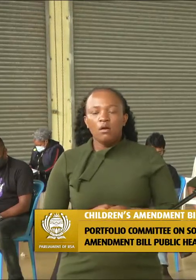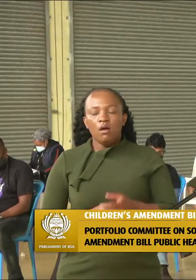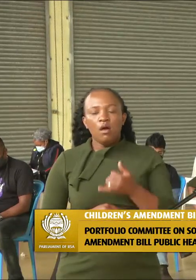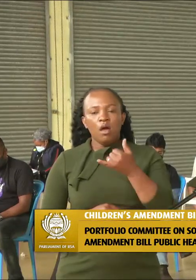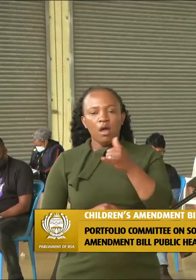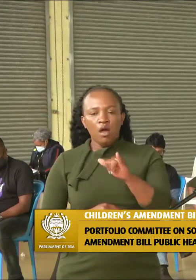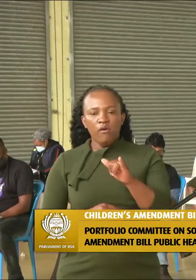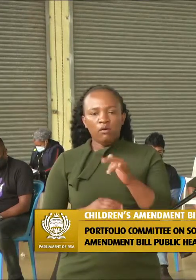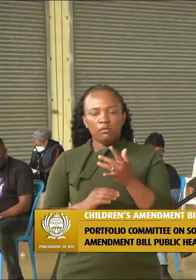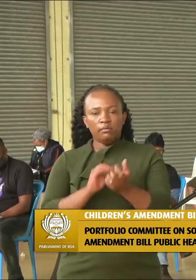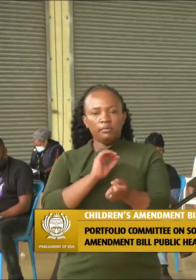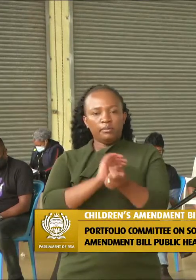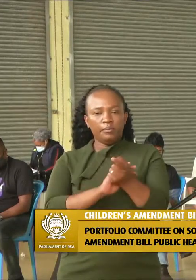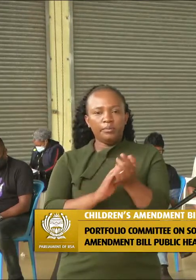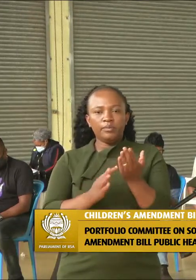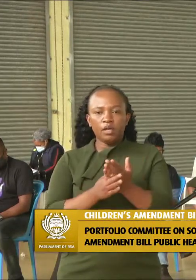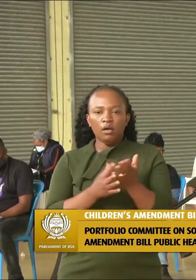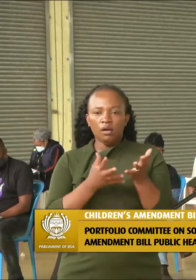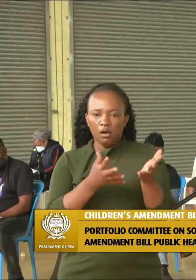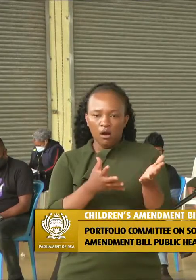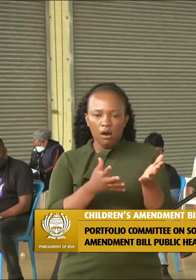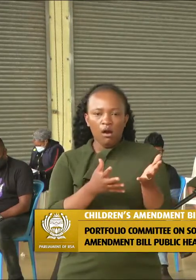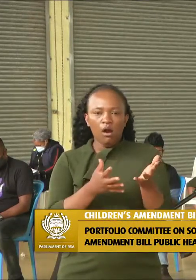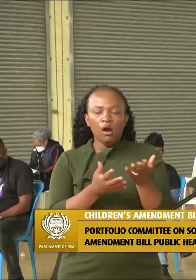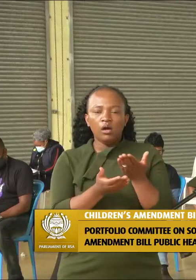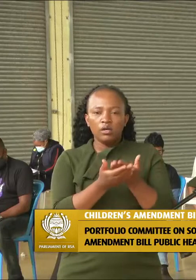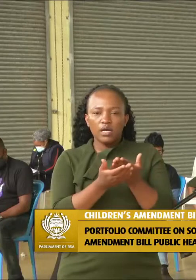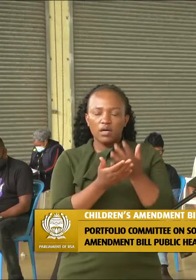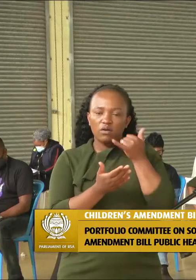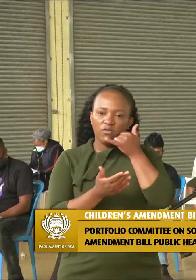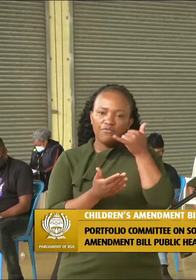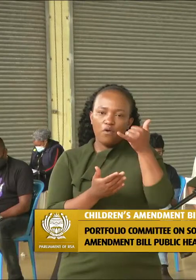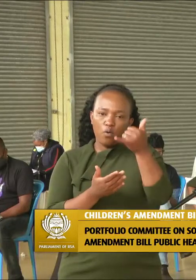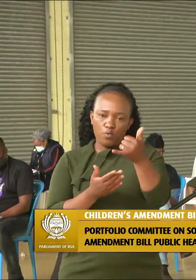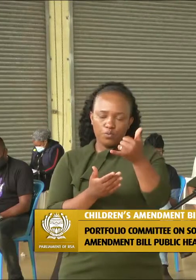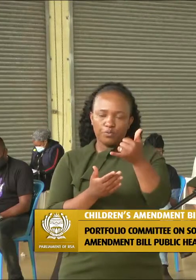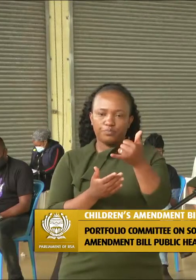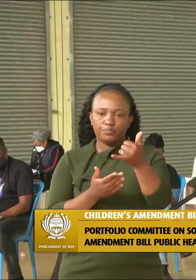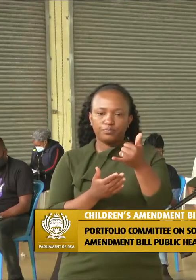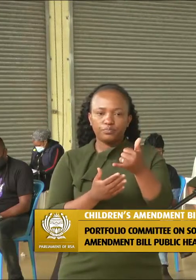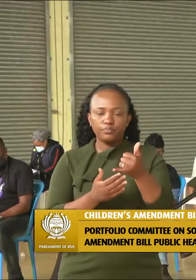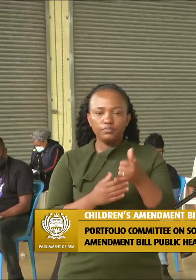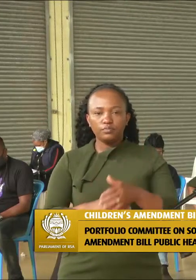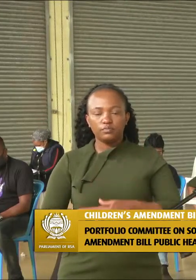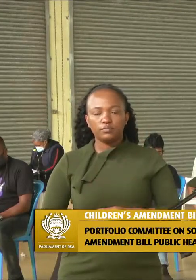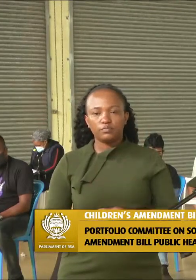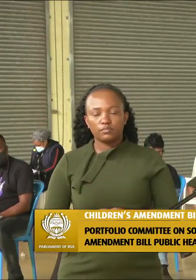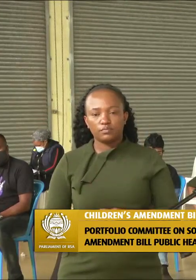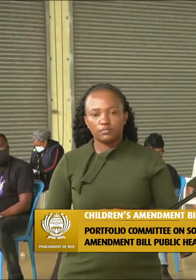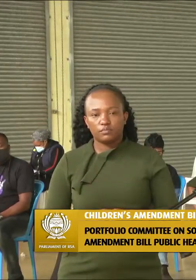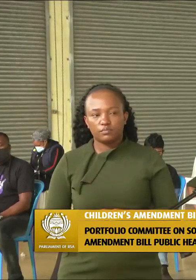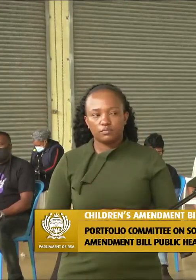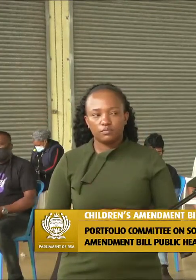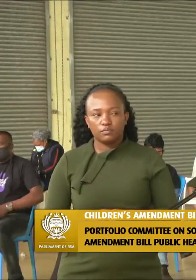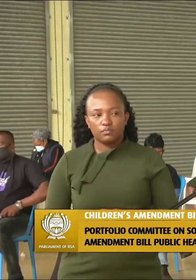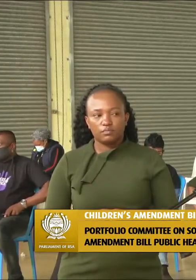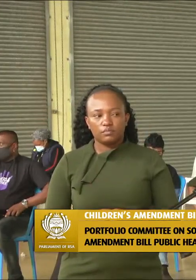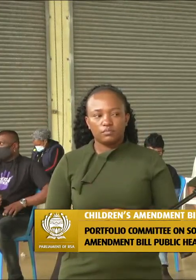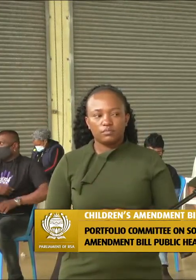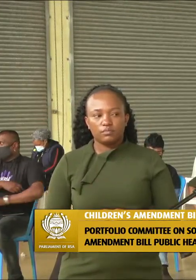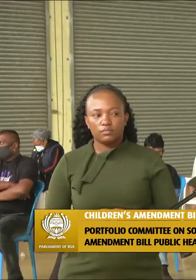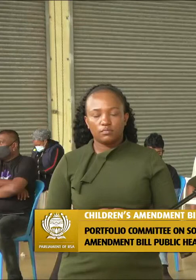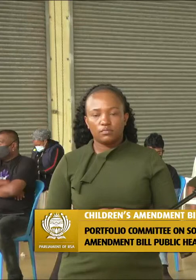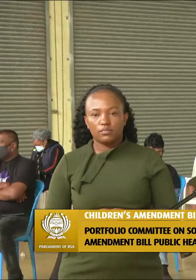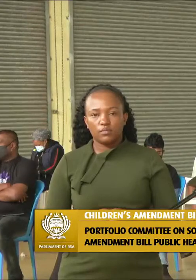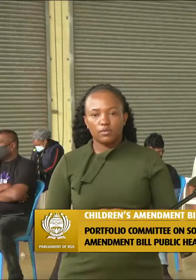ezifana nezi ninqomane nale phone number biza ke sesi. Sicela ke ni donsa amapeni namaphepha